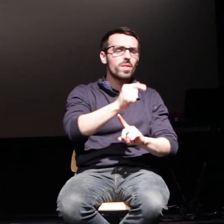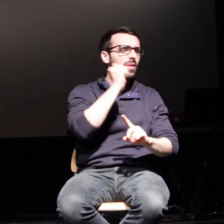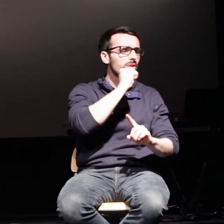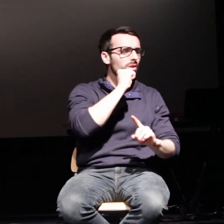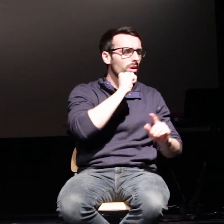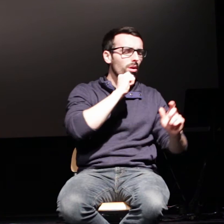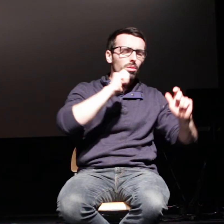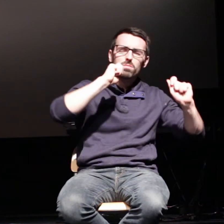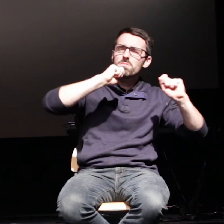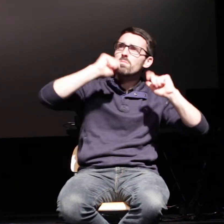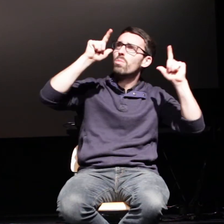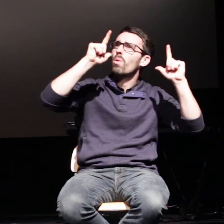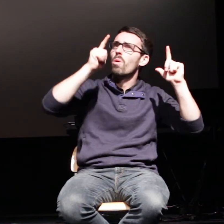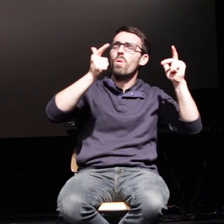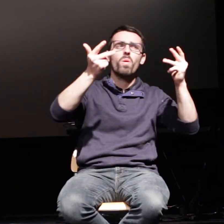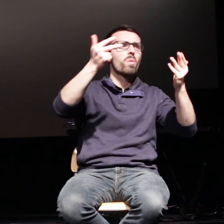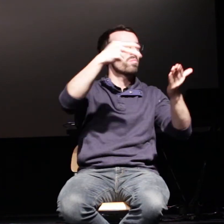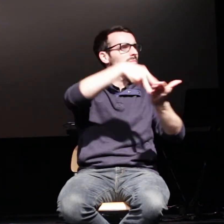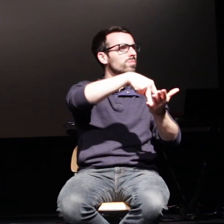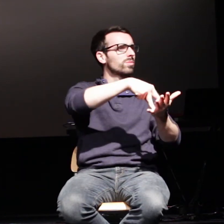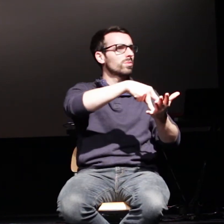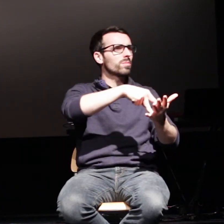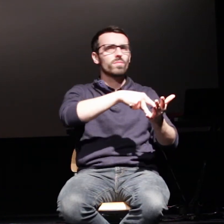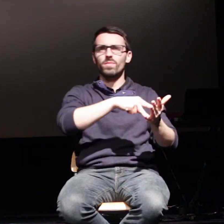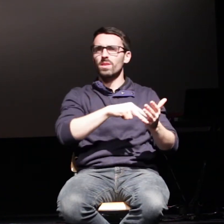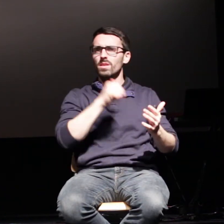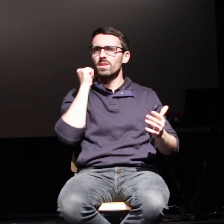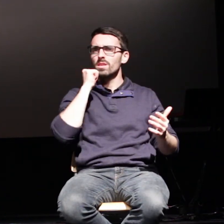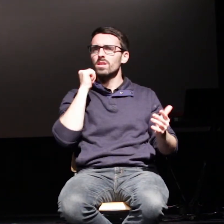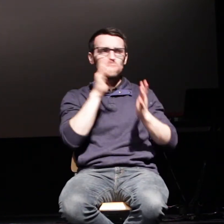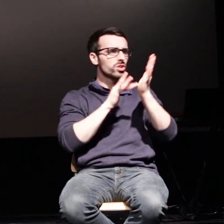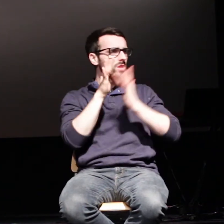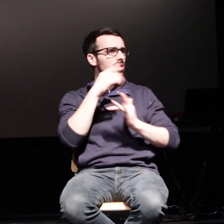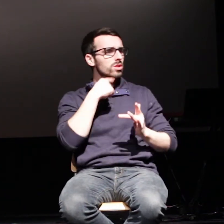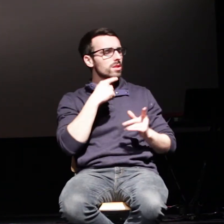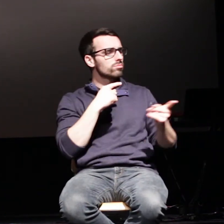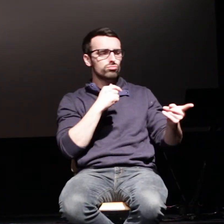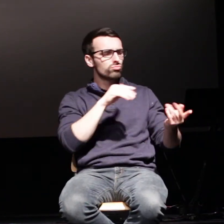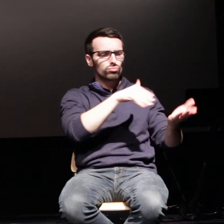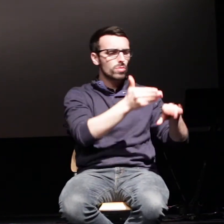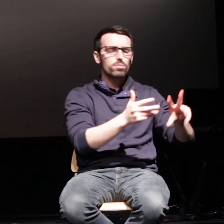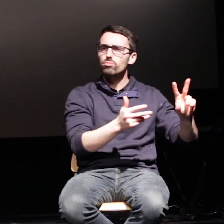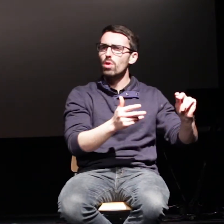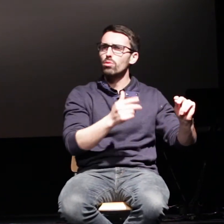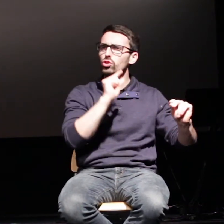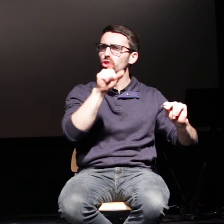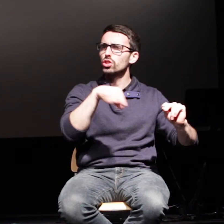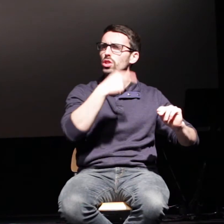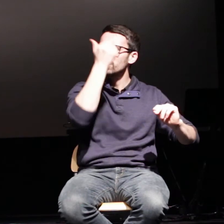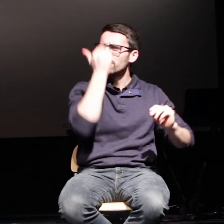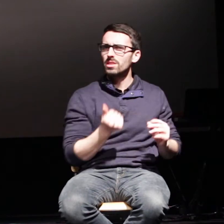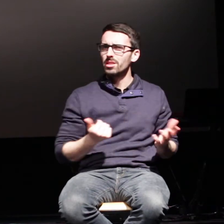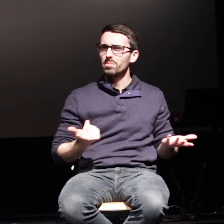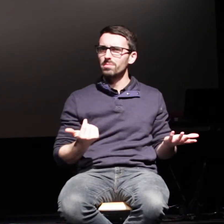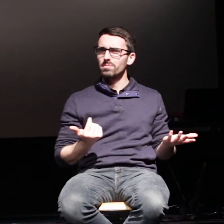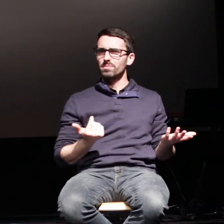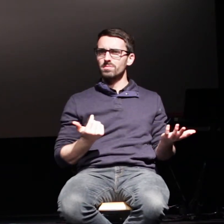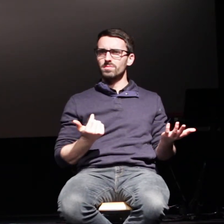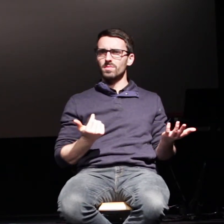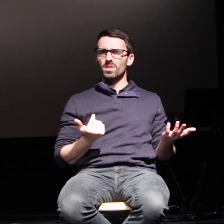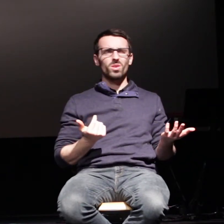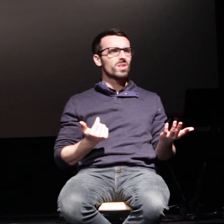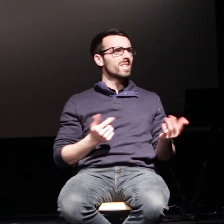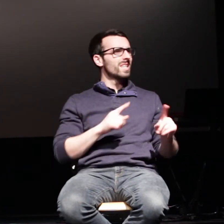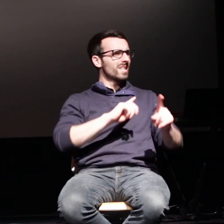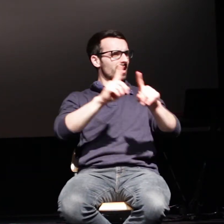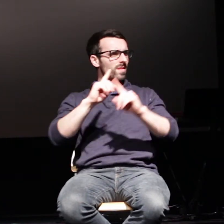healed. But Jesus' statement, she's not dead, she's only asleep. There's so many things in this passage that just point toward who Jesus really